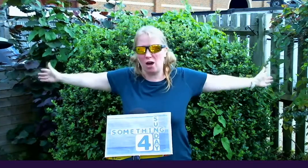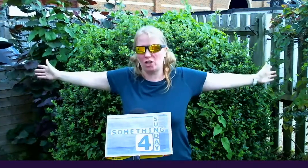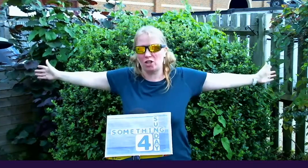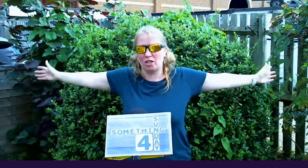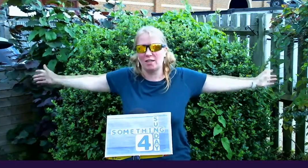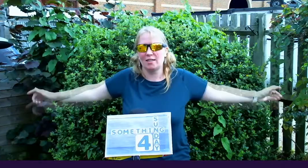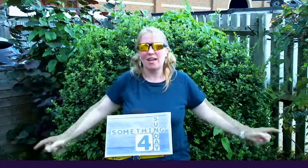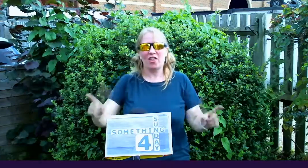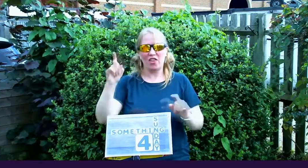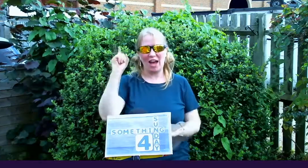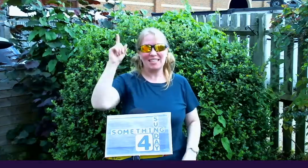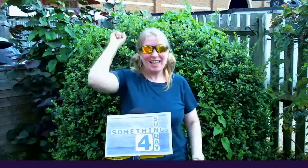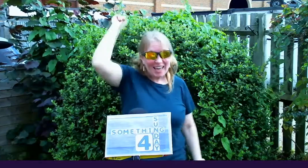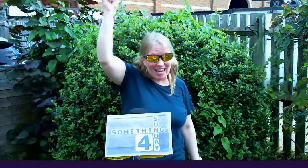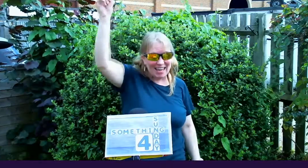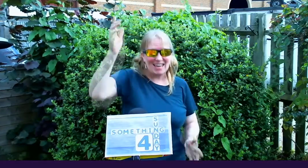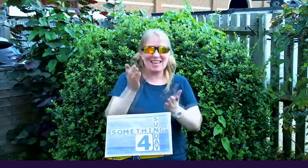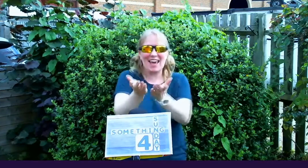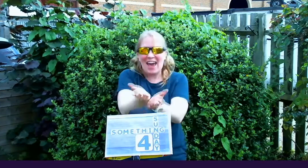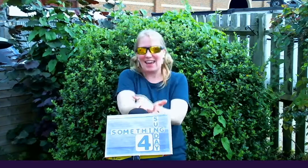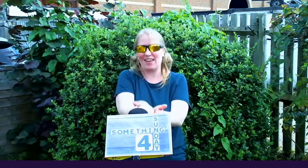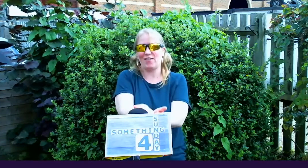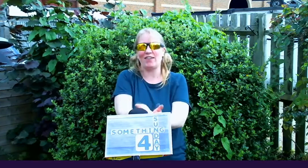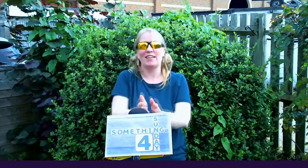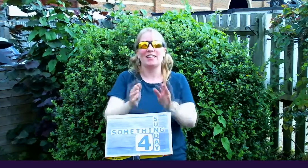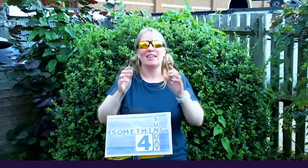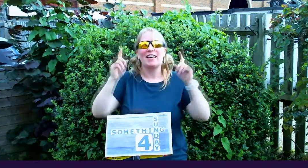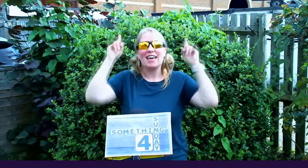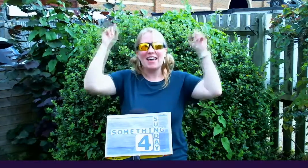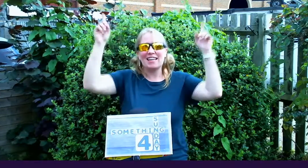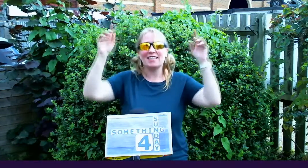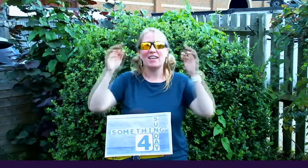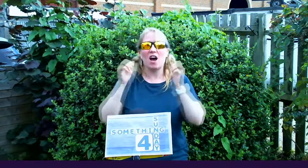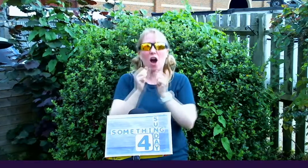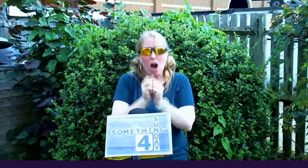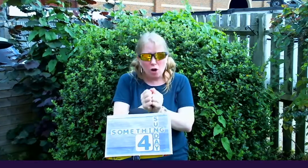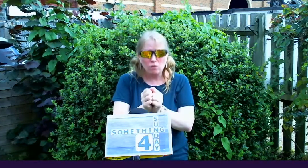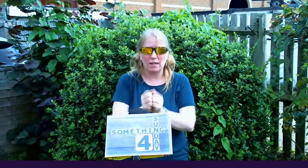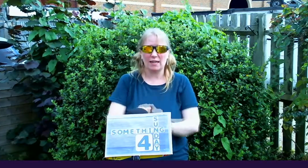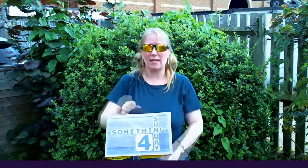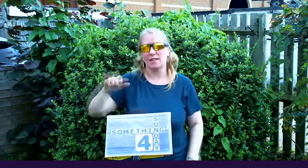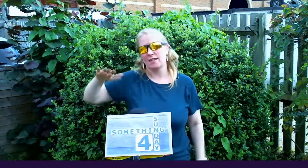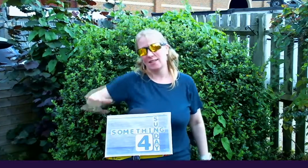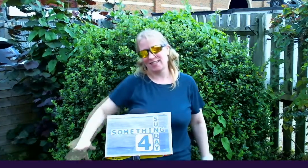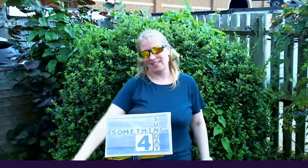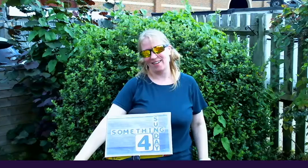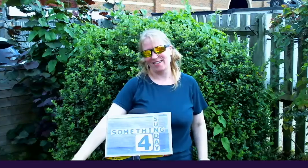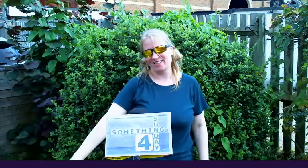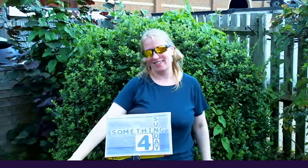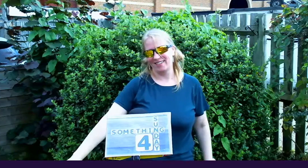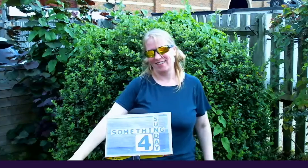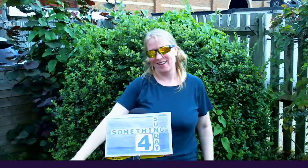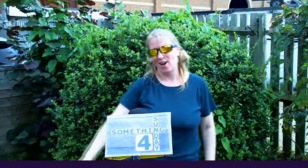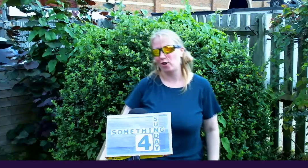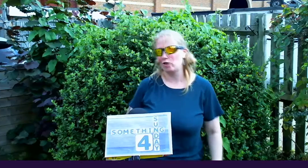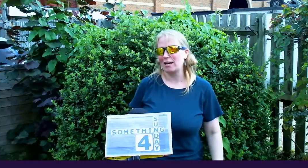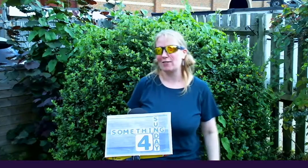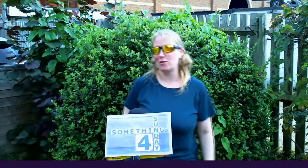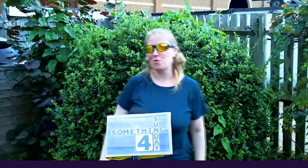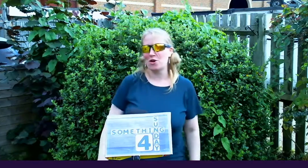much that he gave his only son. I'll try and leave some